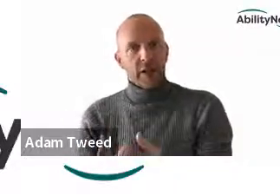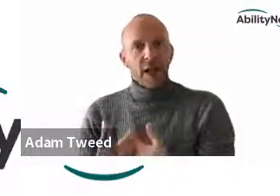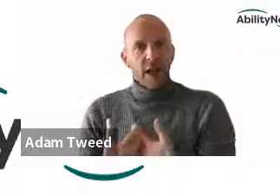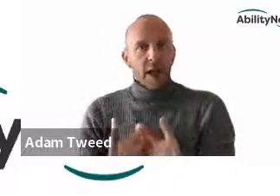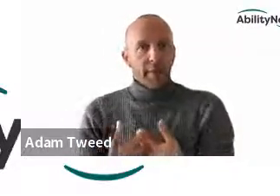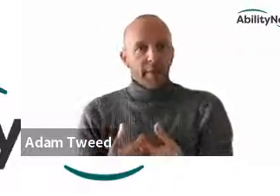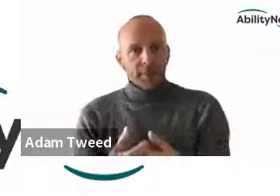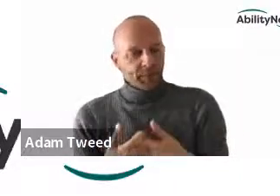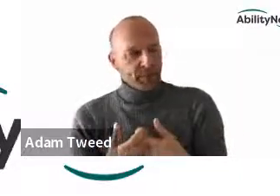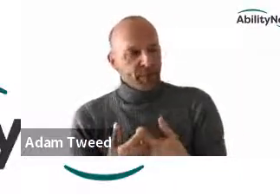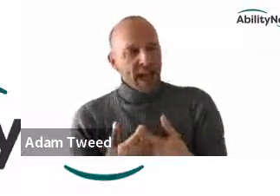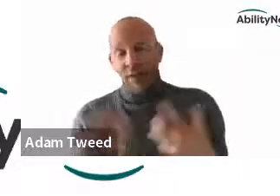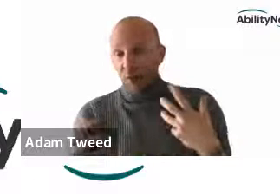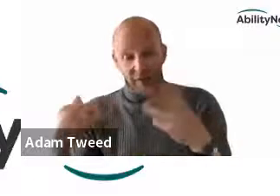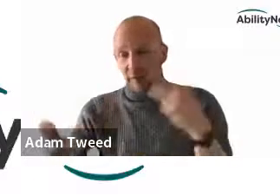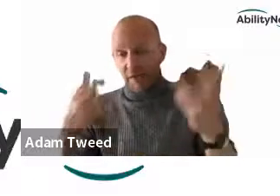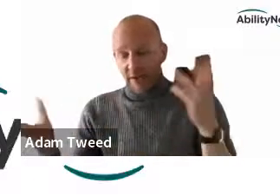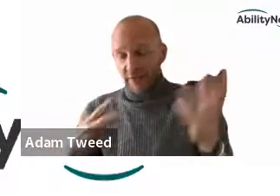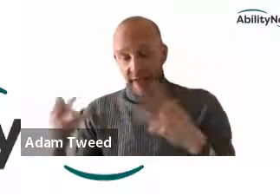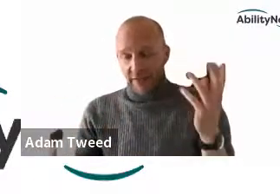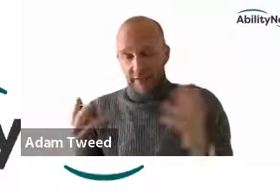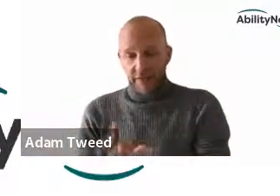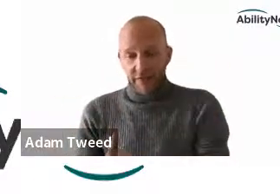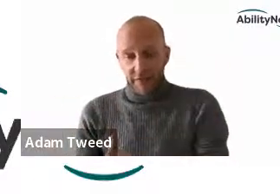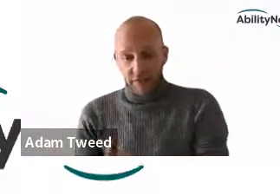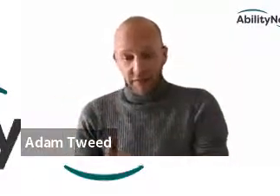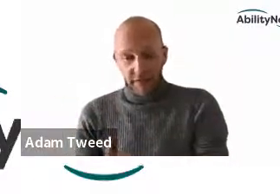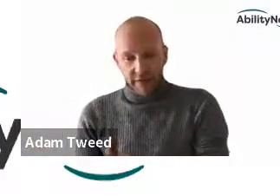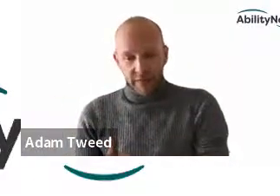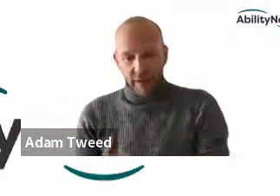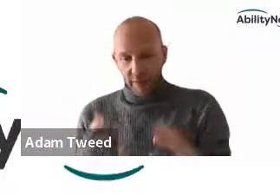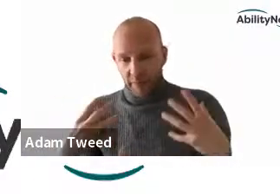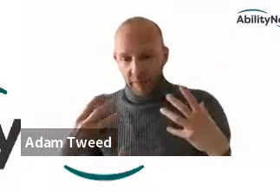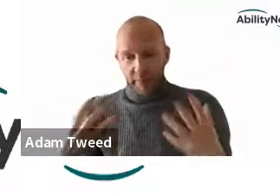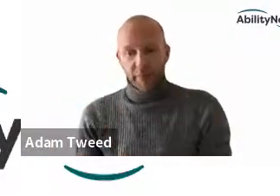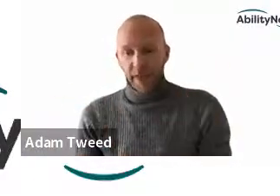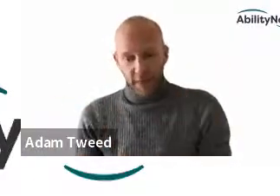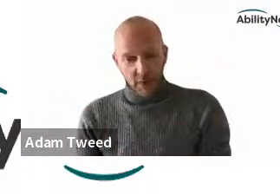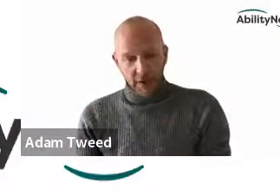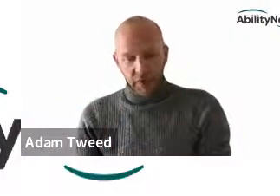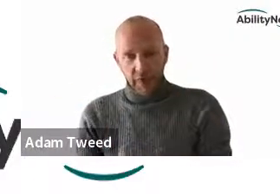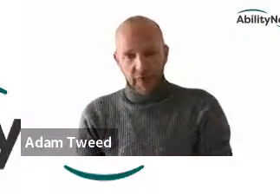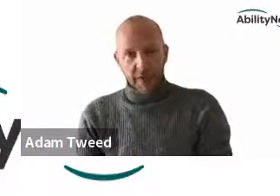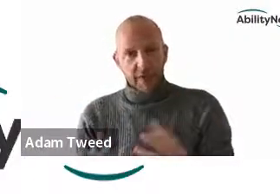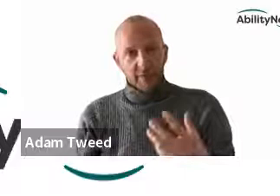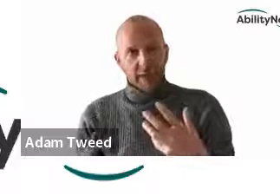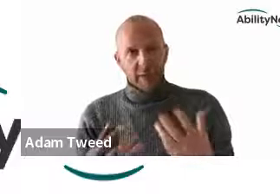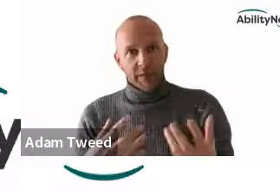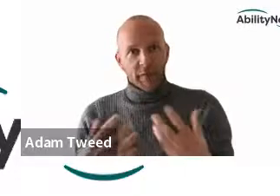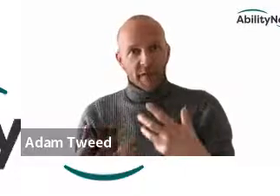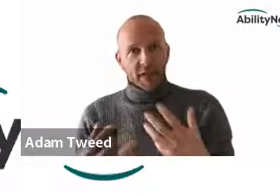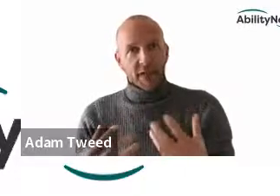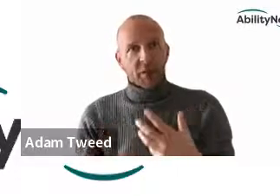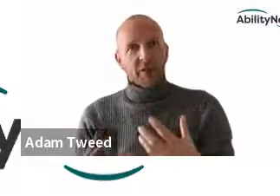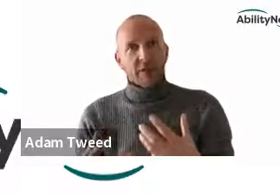do. And also around that, the kind of assumptions that when I'm feeling quite confident, then